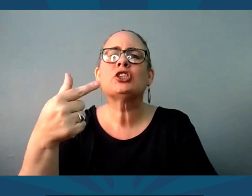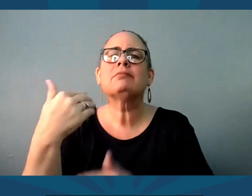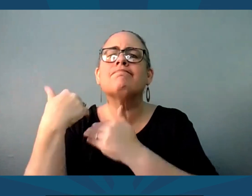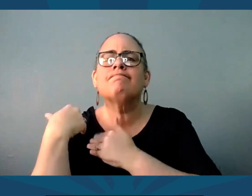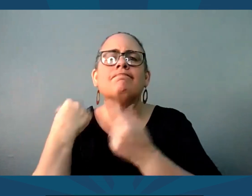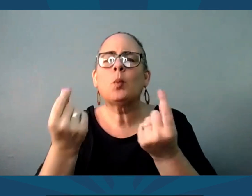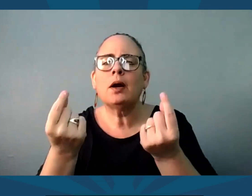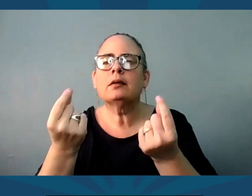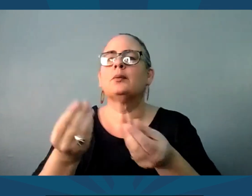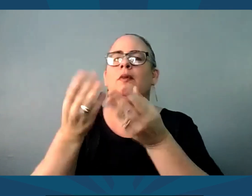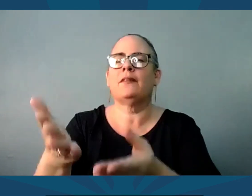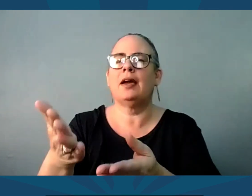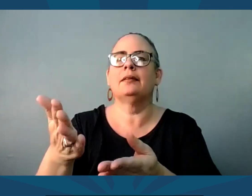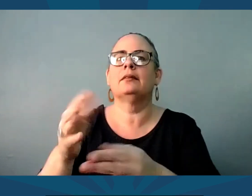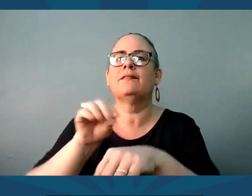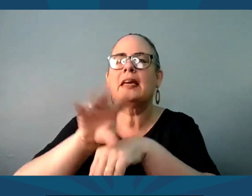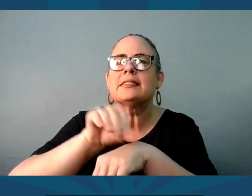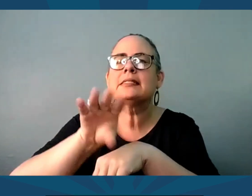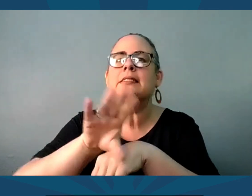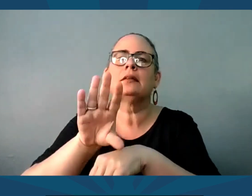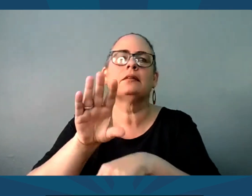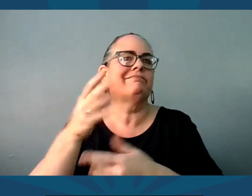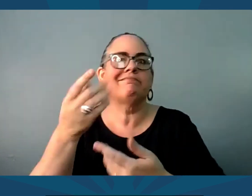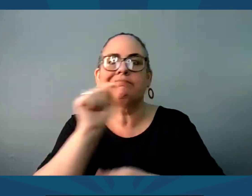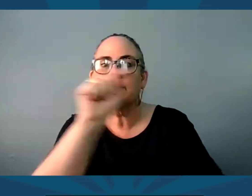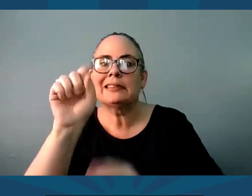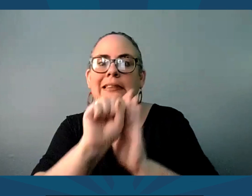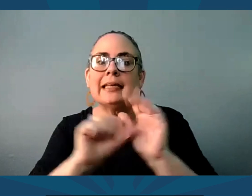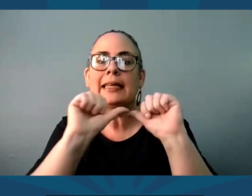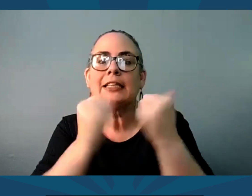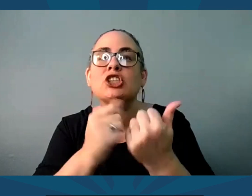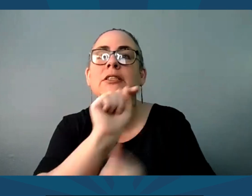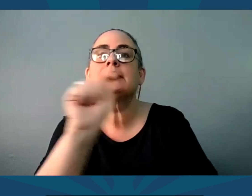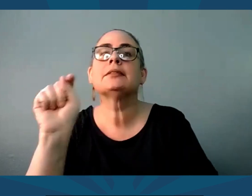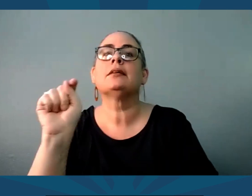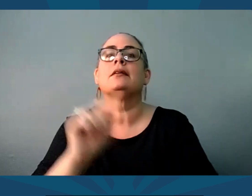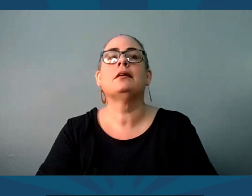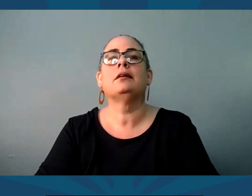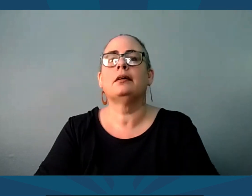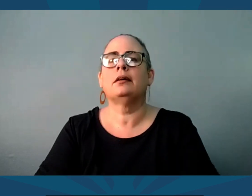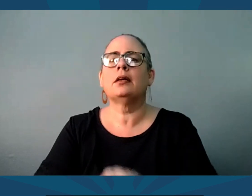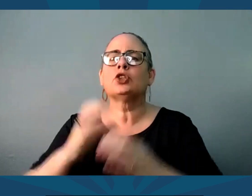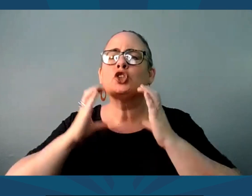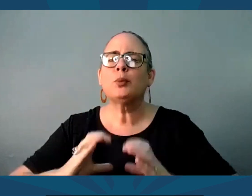The Attorney General provides advice to state agencies,